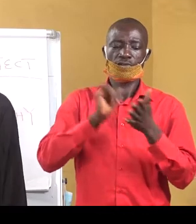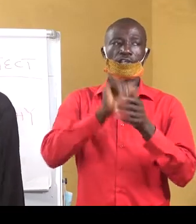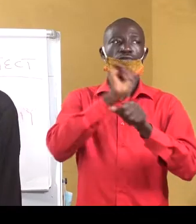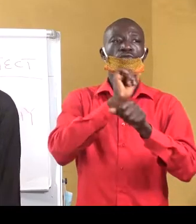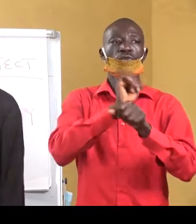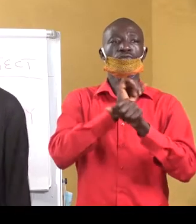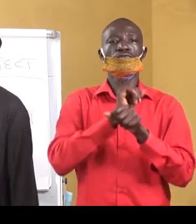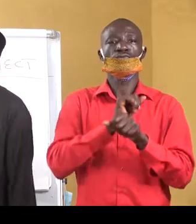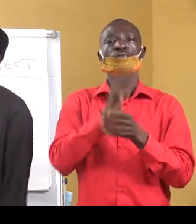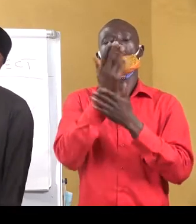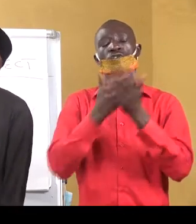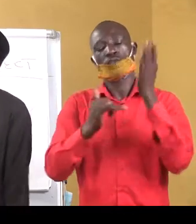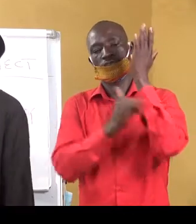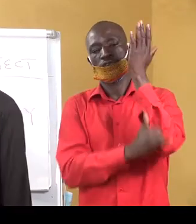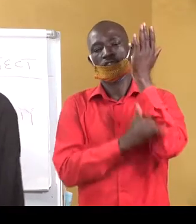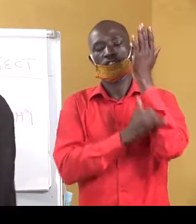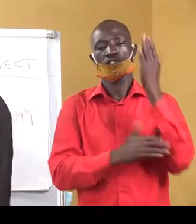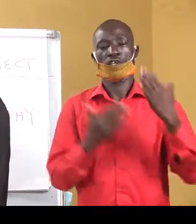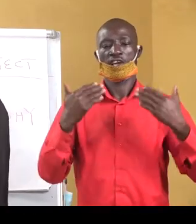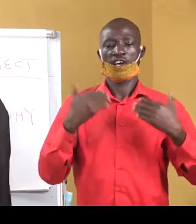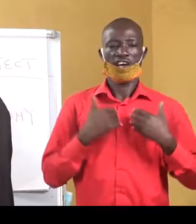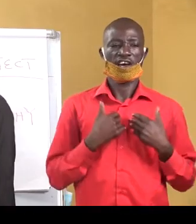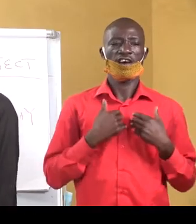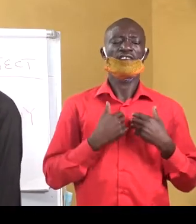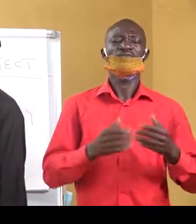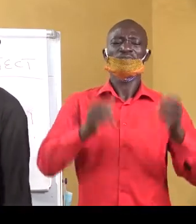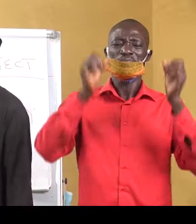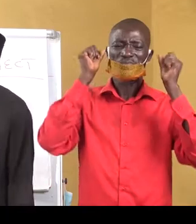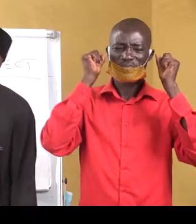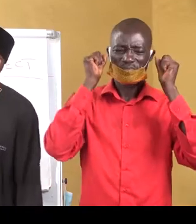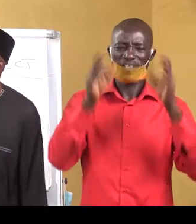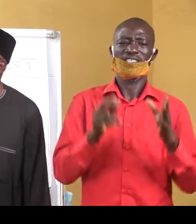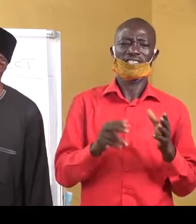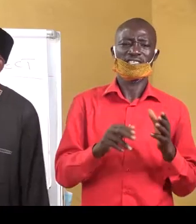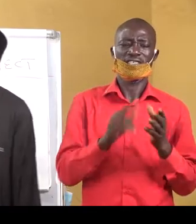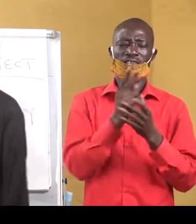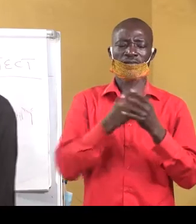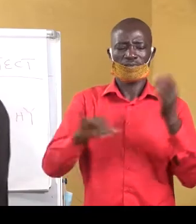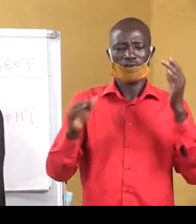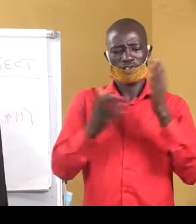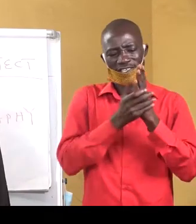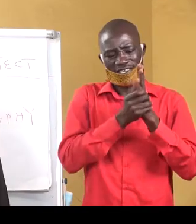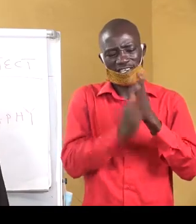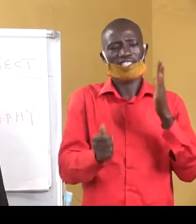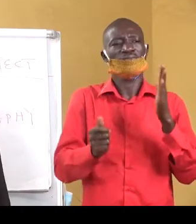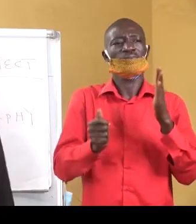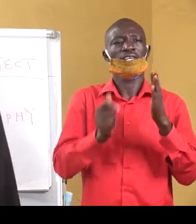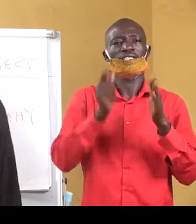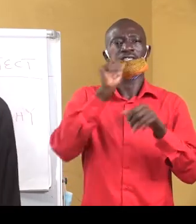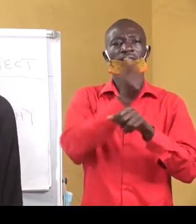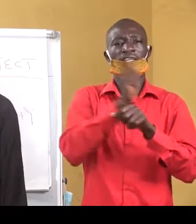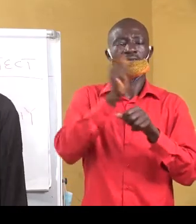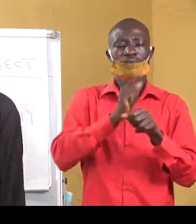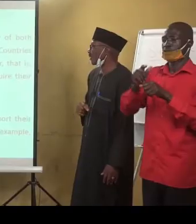is, some countries have abundant supply of both skilled and unskilled labor,